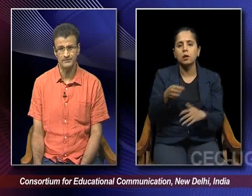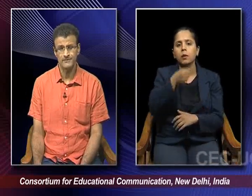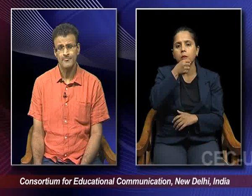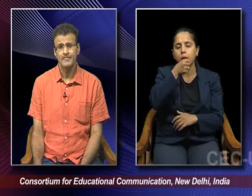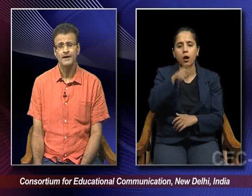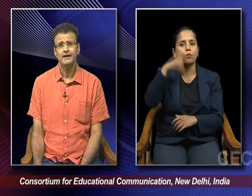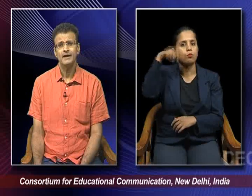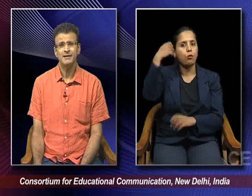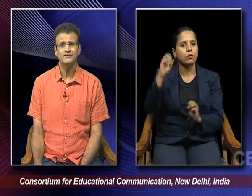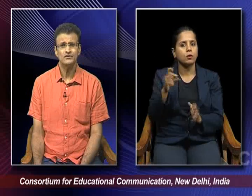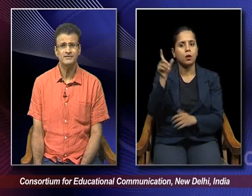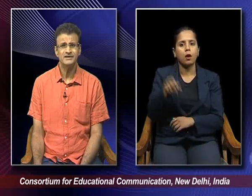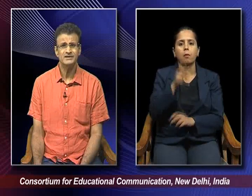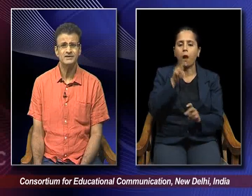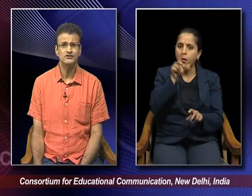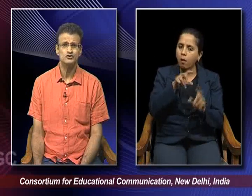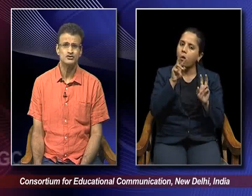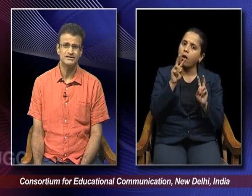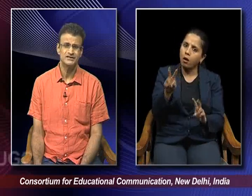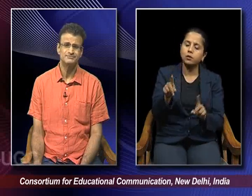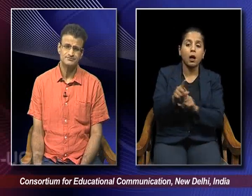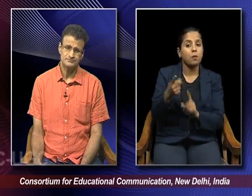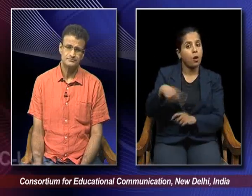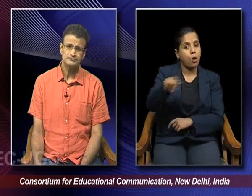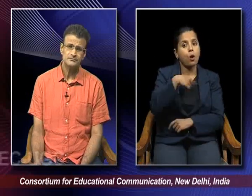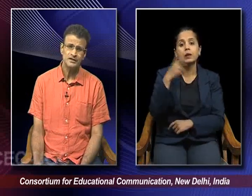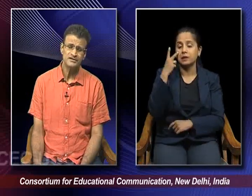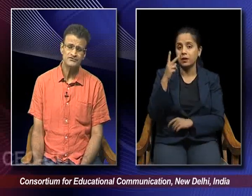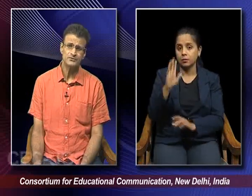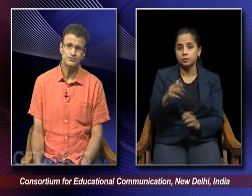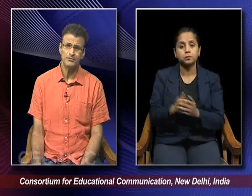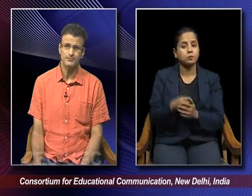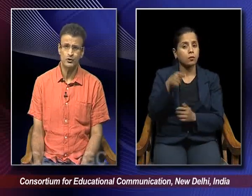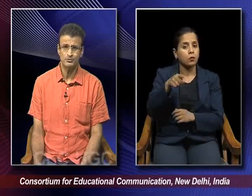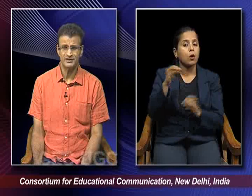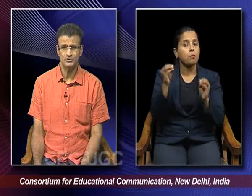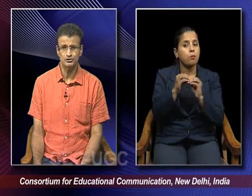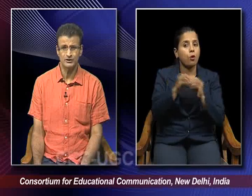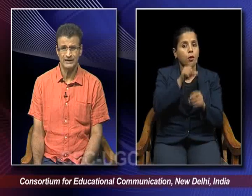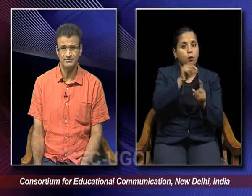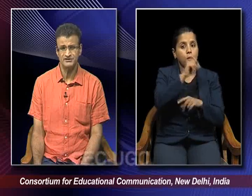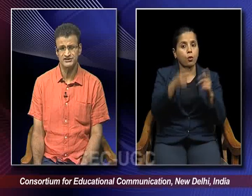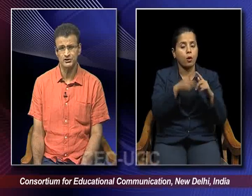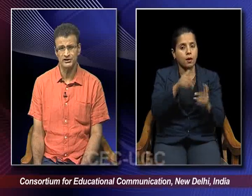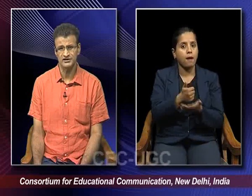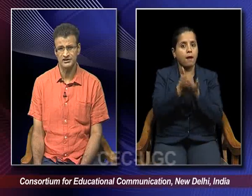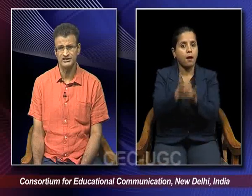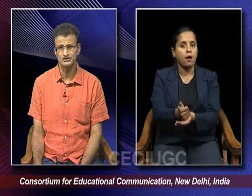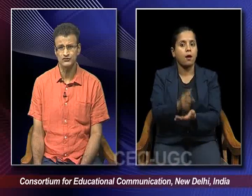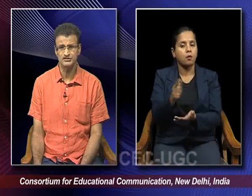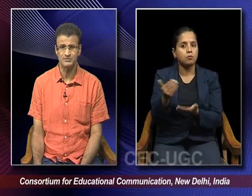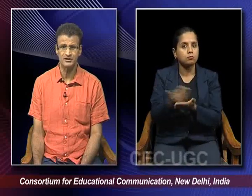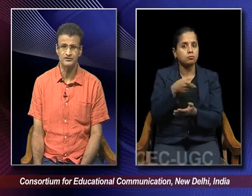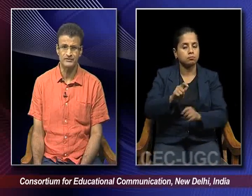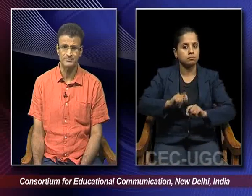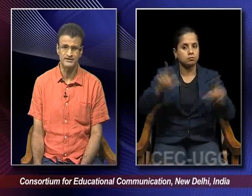film. Apart from that, we also see that from the Bombay port, Patel also helped in securing the release of